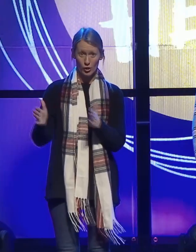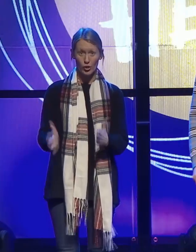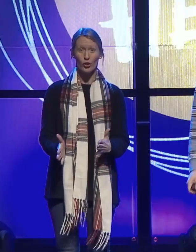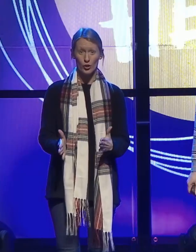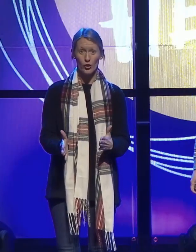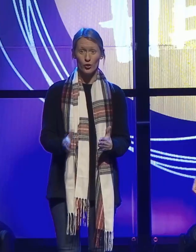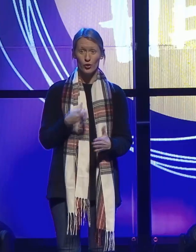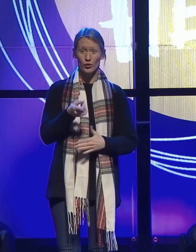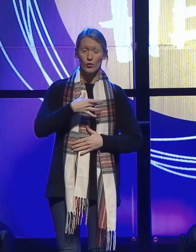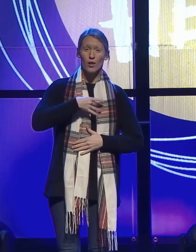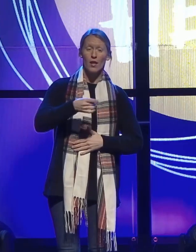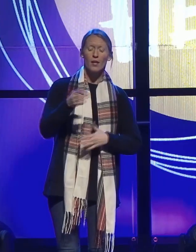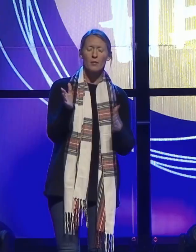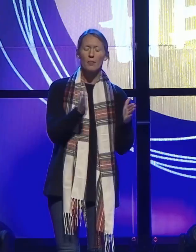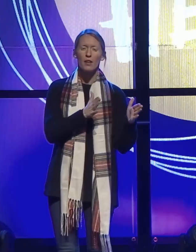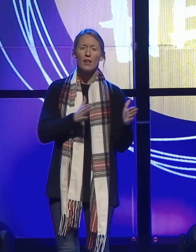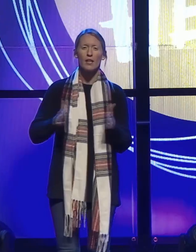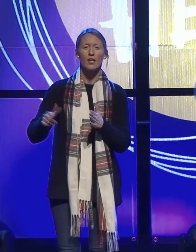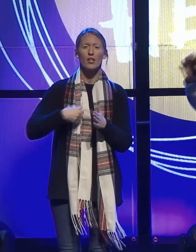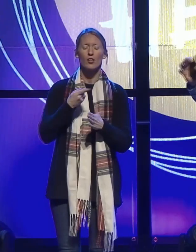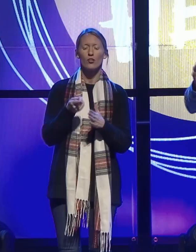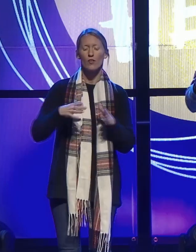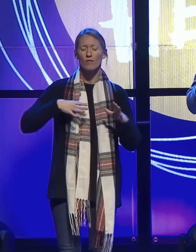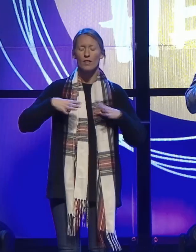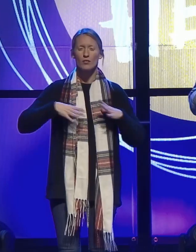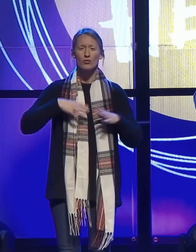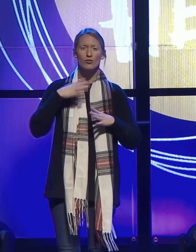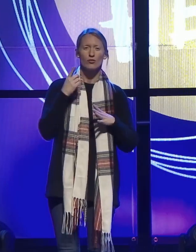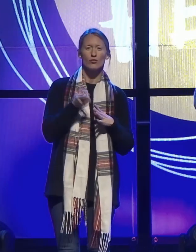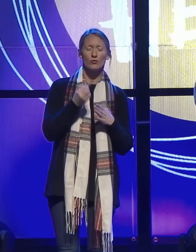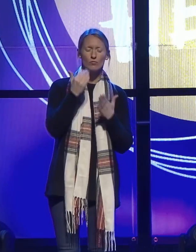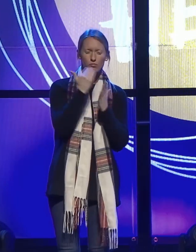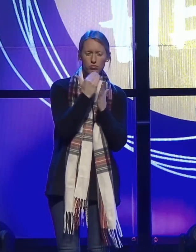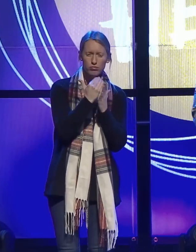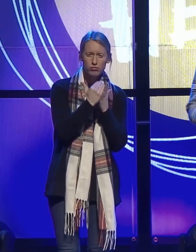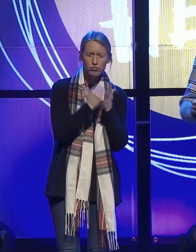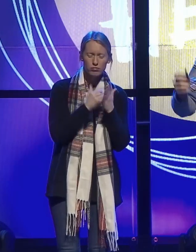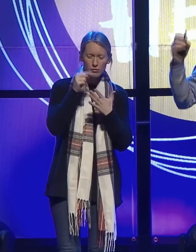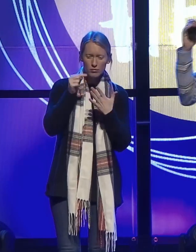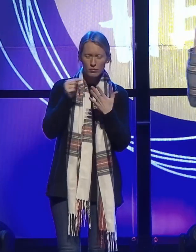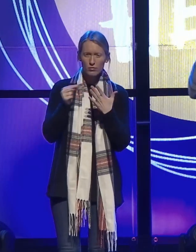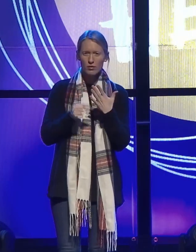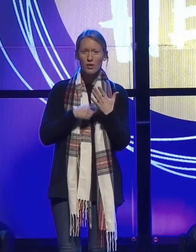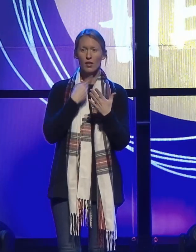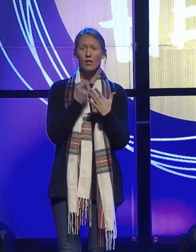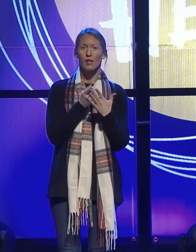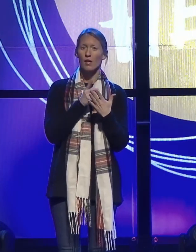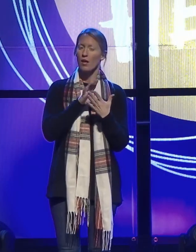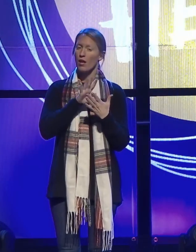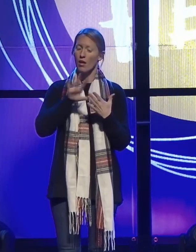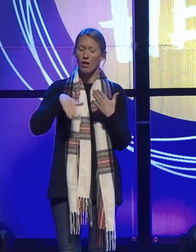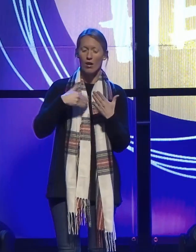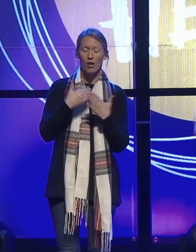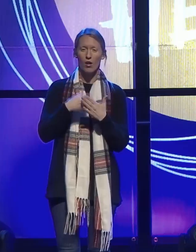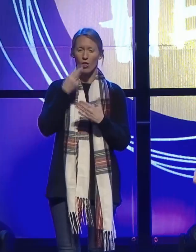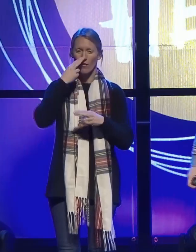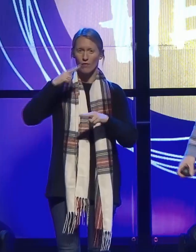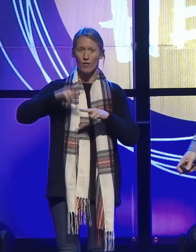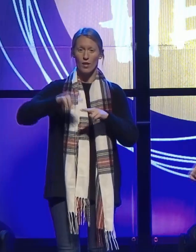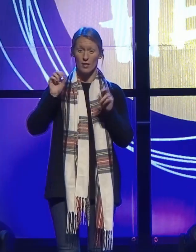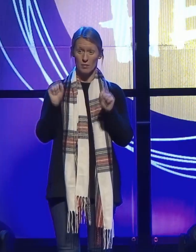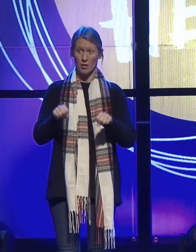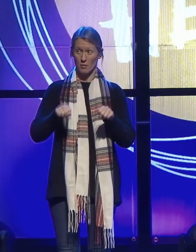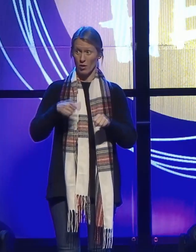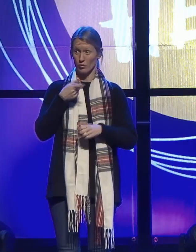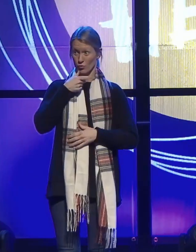Like you plan your vacations to the second. Like it's not a vacation unless you have packed in as much fun as possible. That's